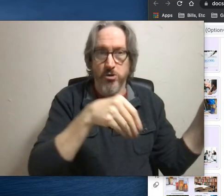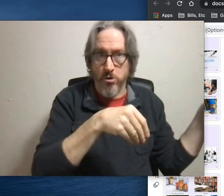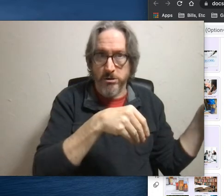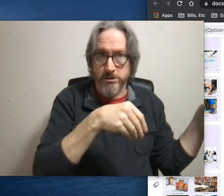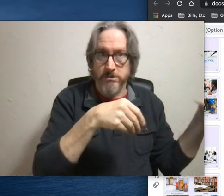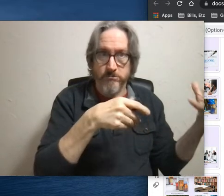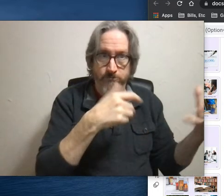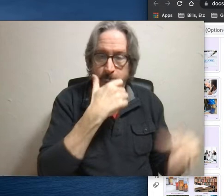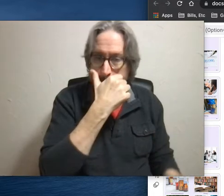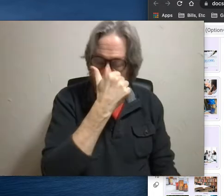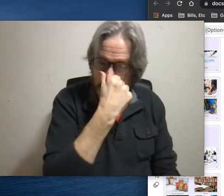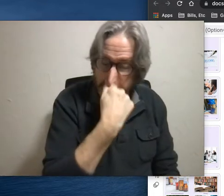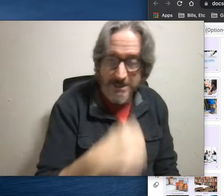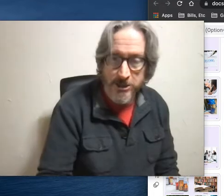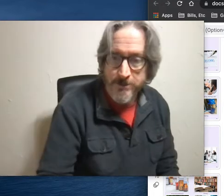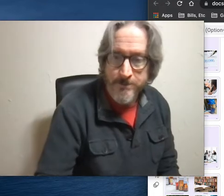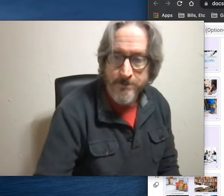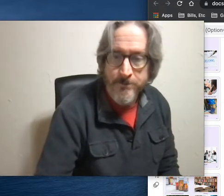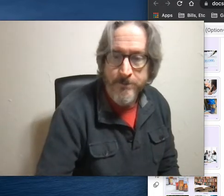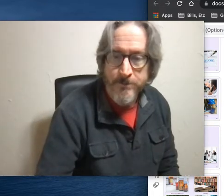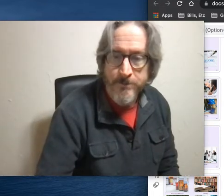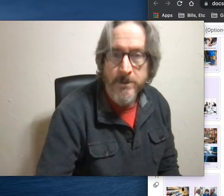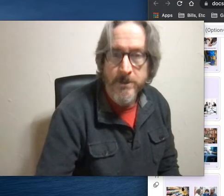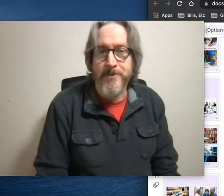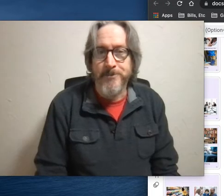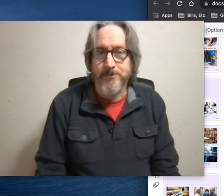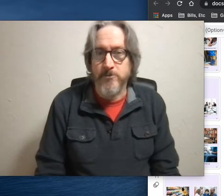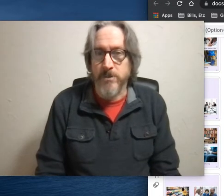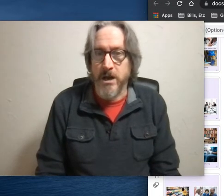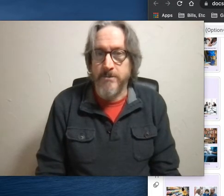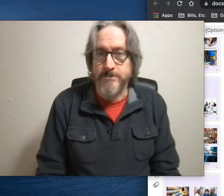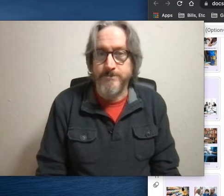the stores? What's your intention?